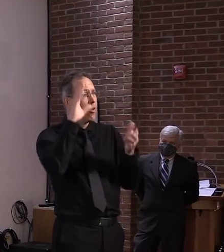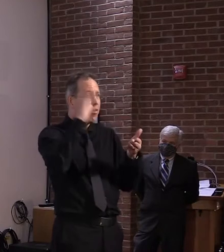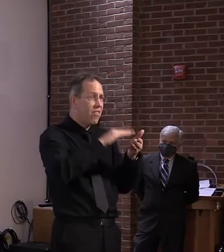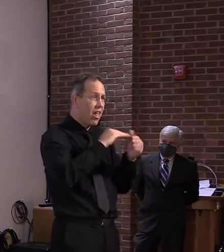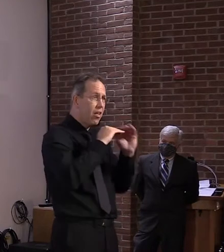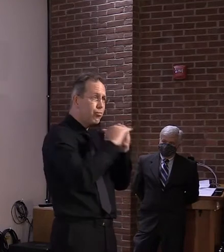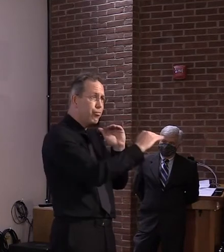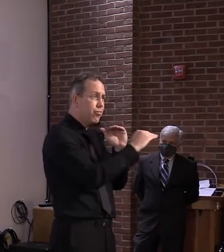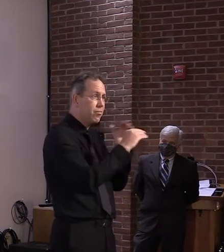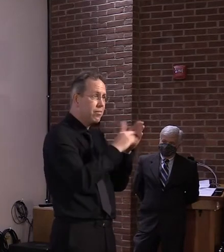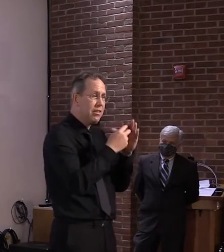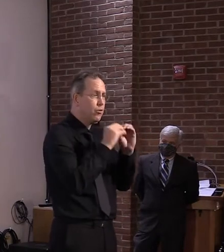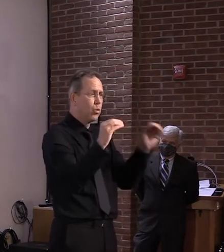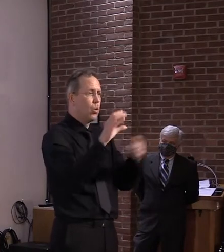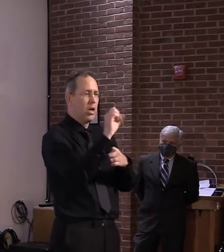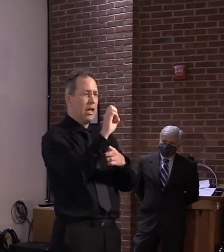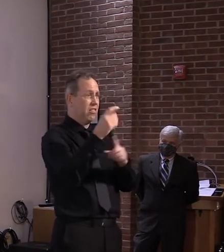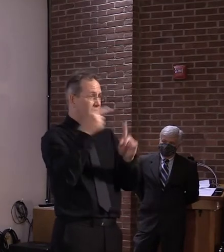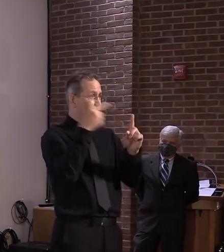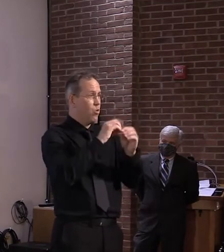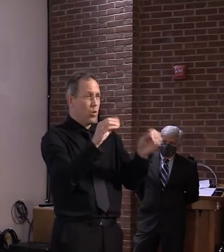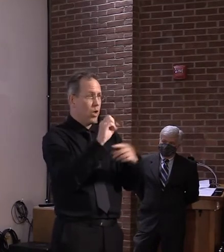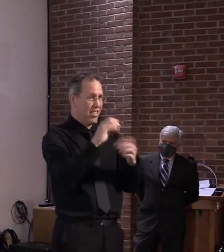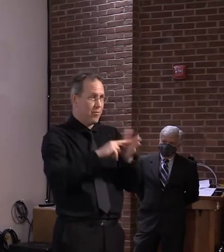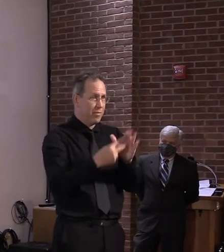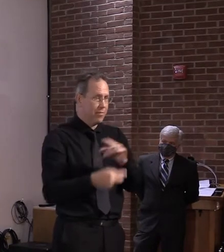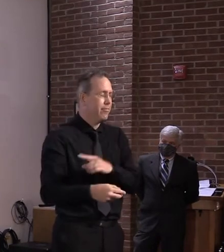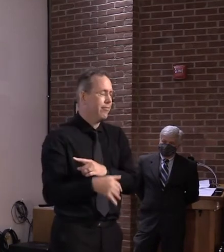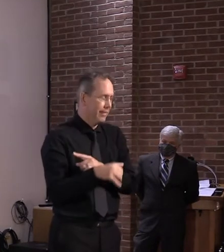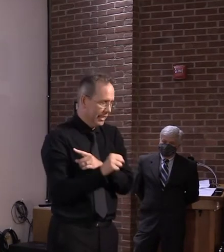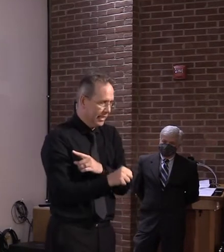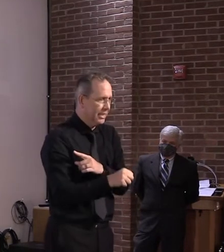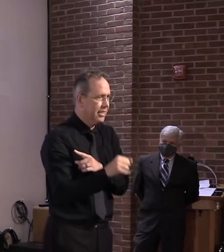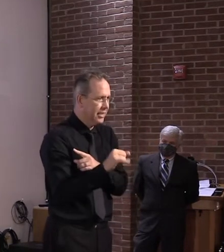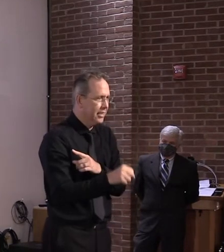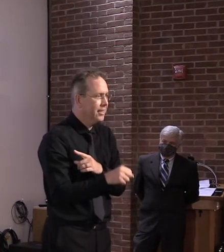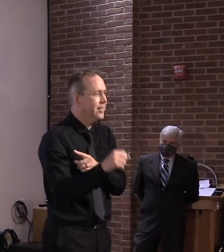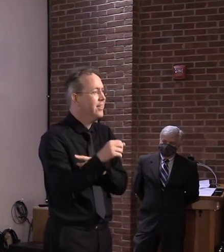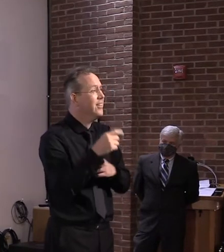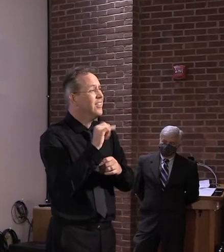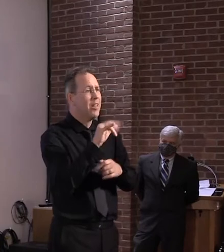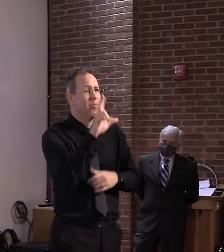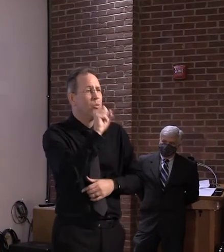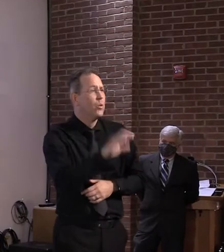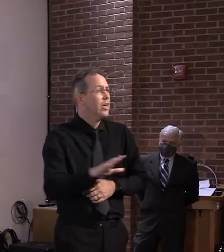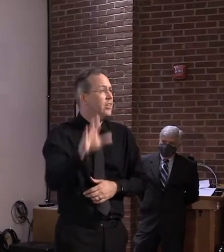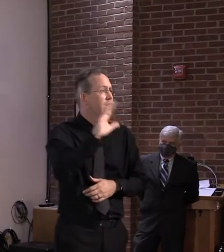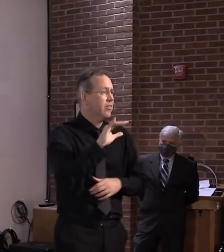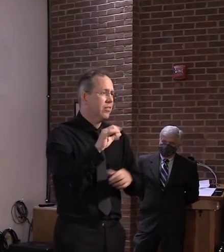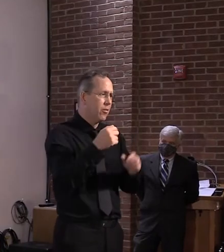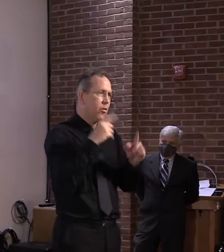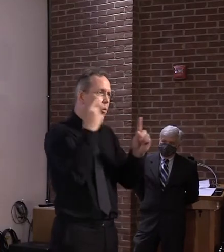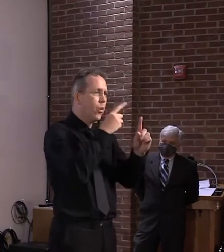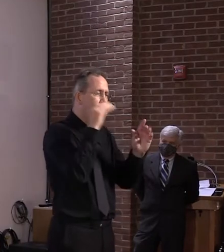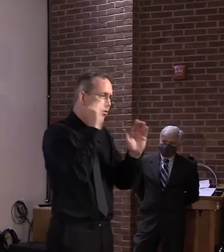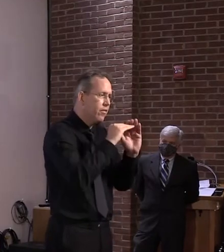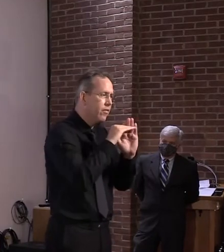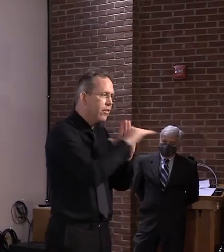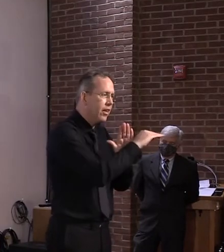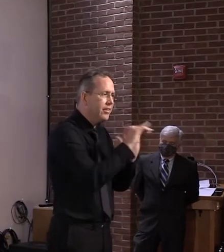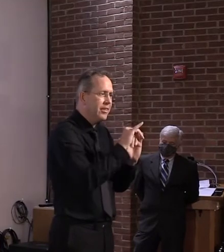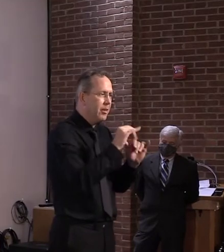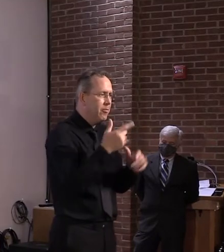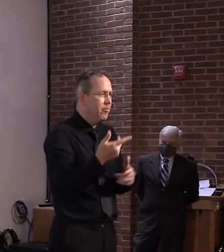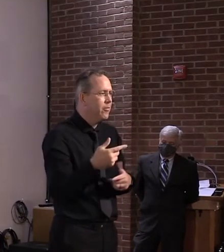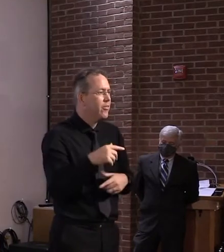no matter where you are, there will be virus and there will be cases. So it will never be